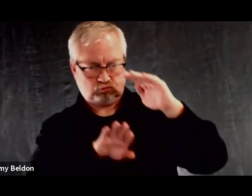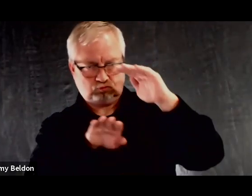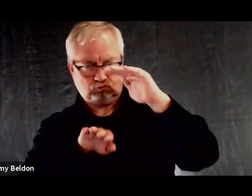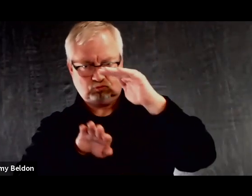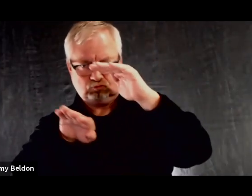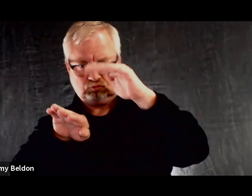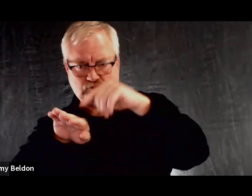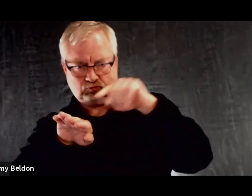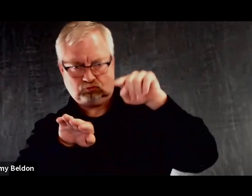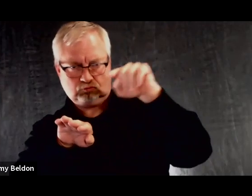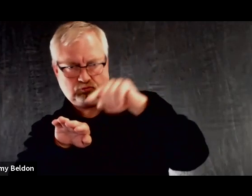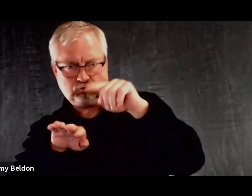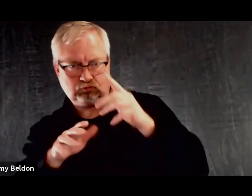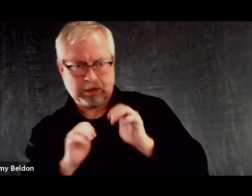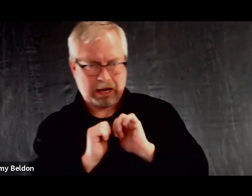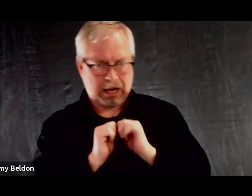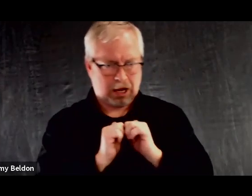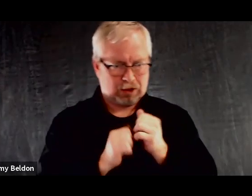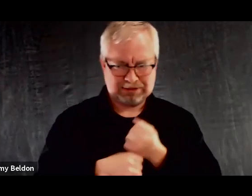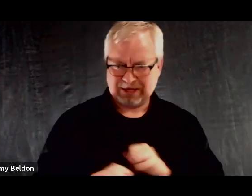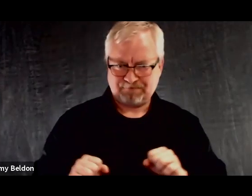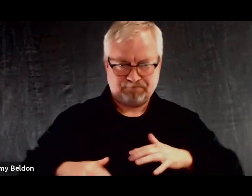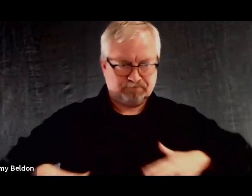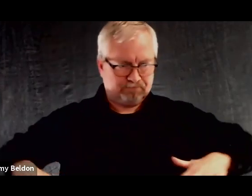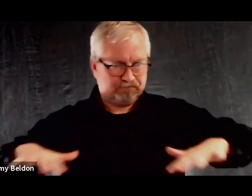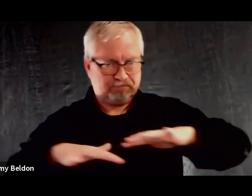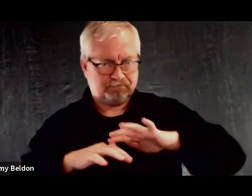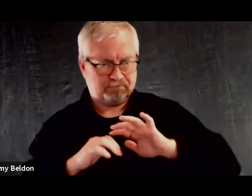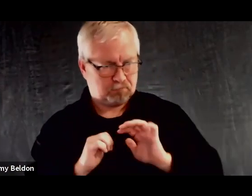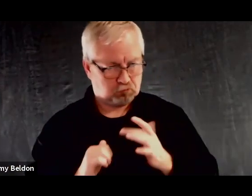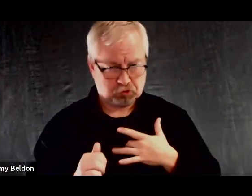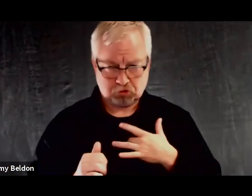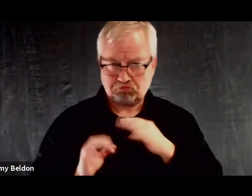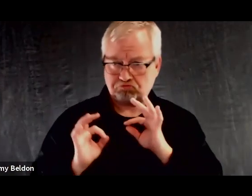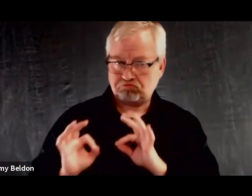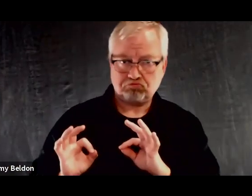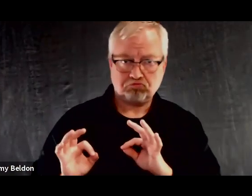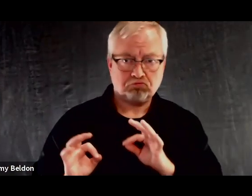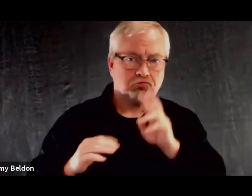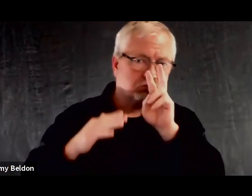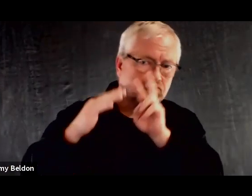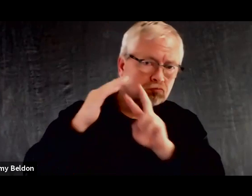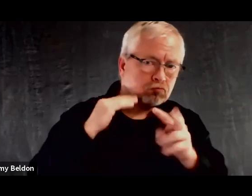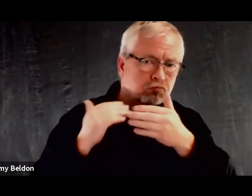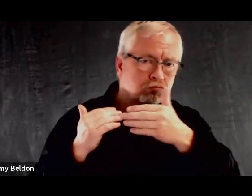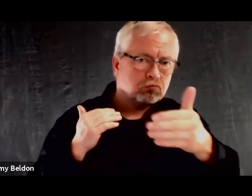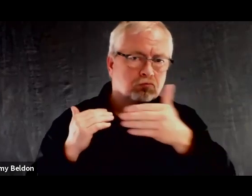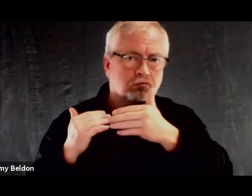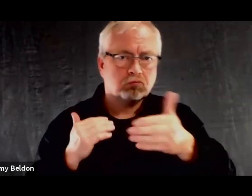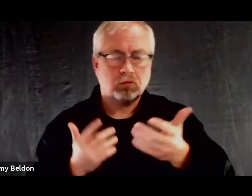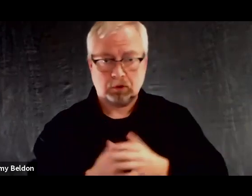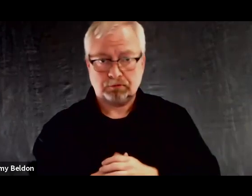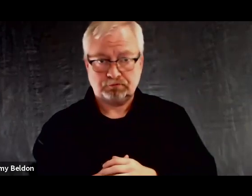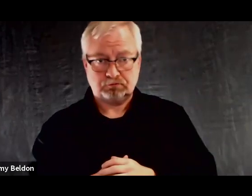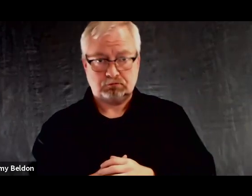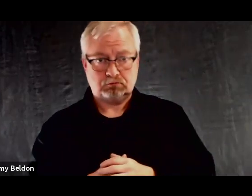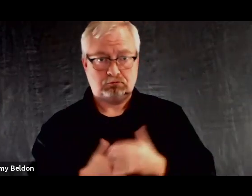safe we think it is for people to return to moving around the community based